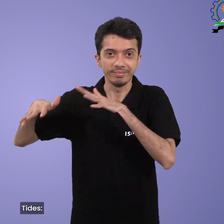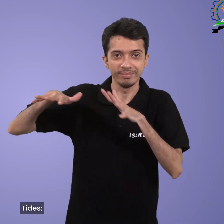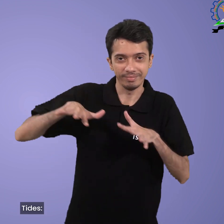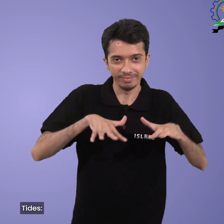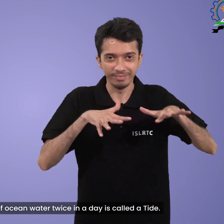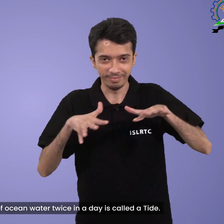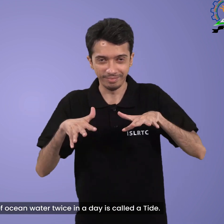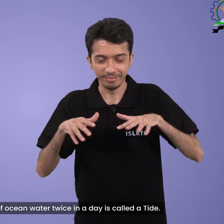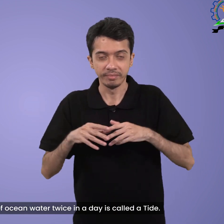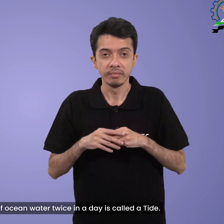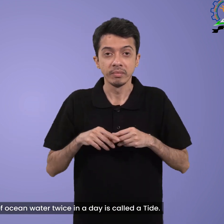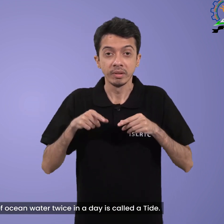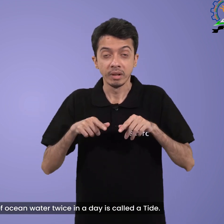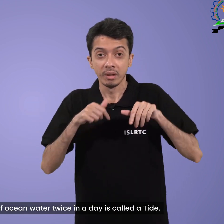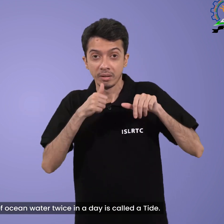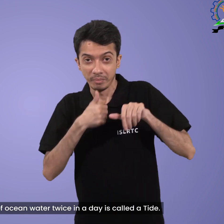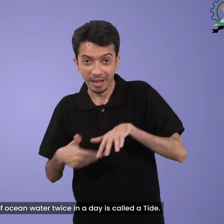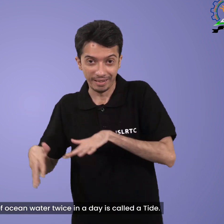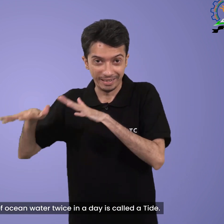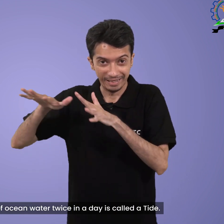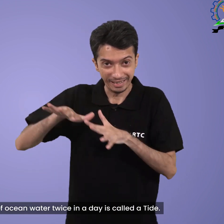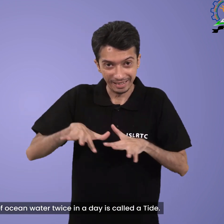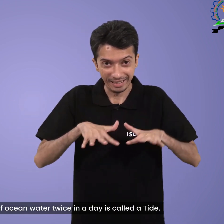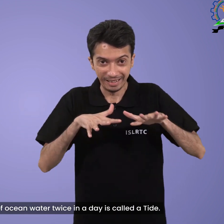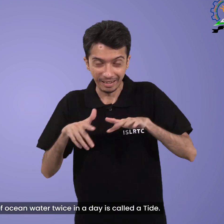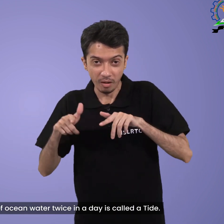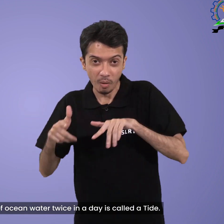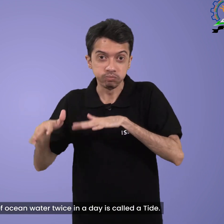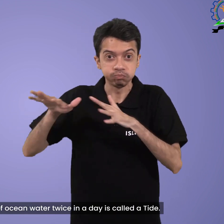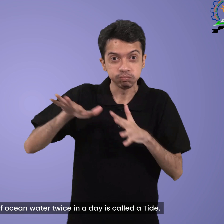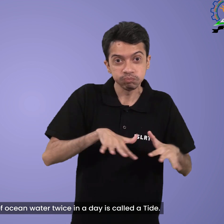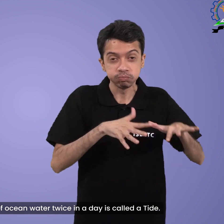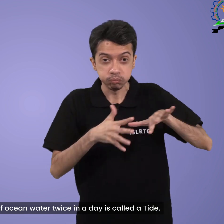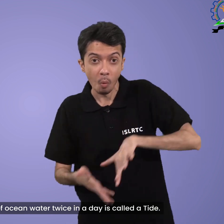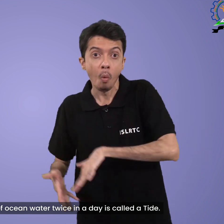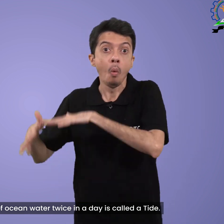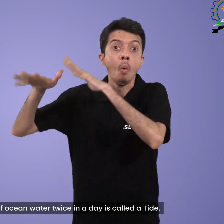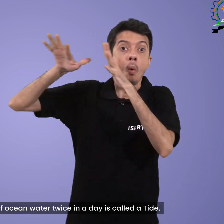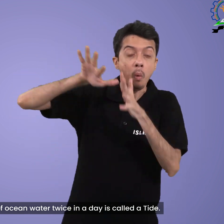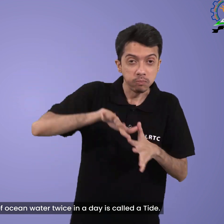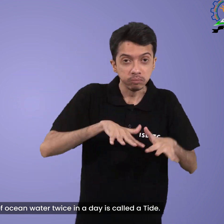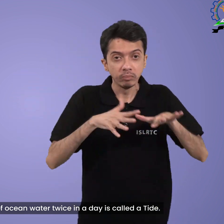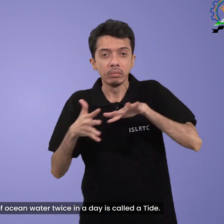Tides. The rhythmic rise and fall of ocean water twice in a day is called a tide.